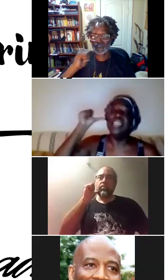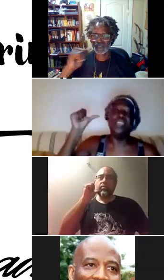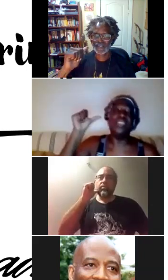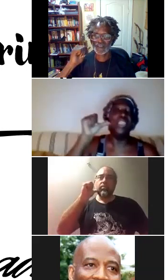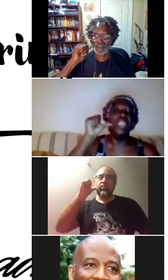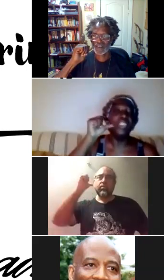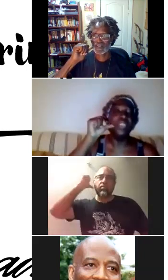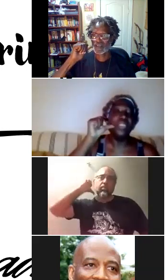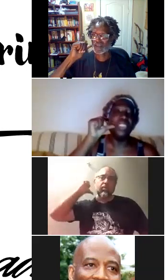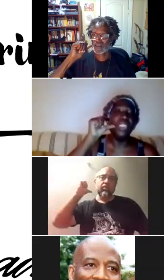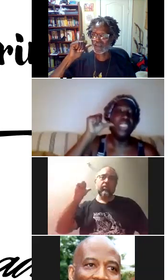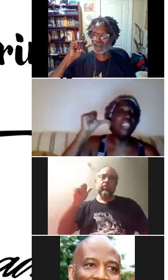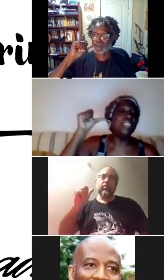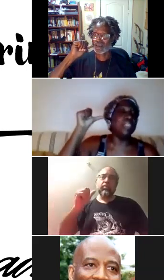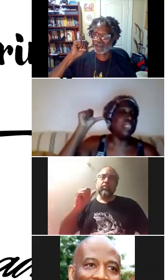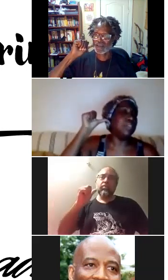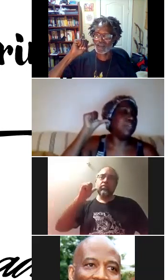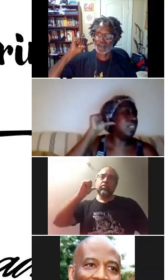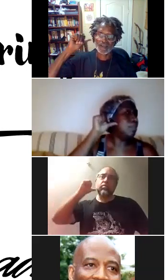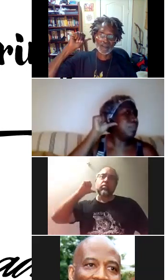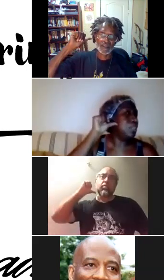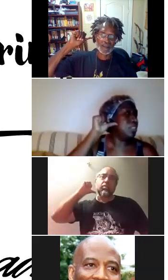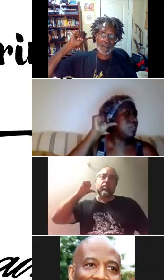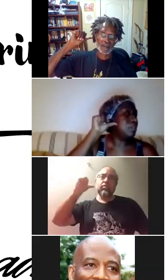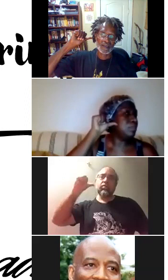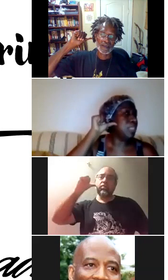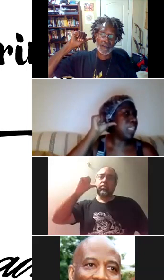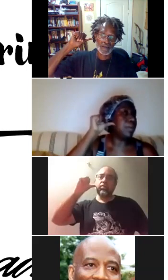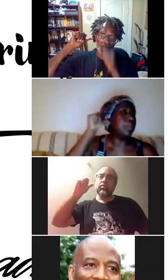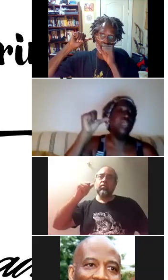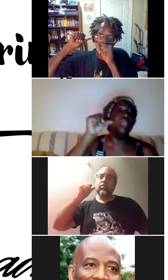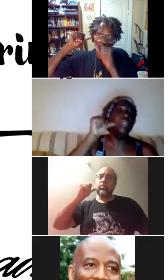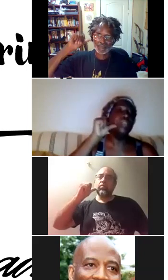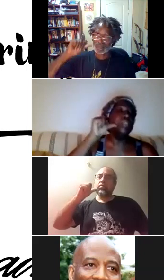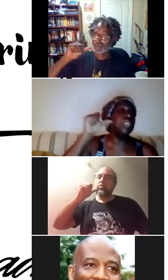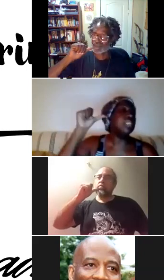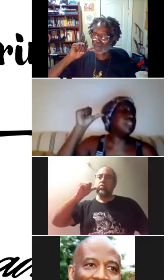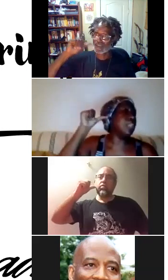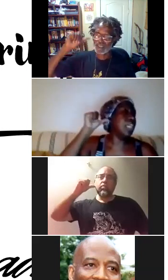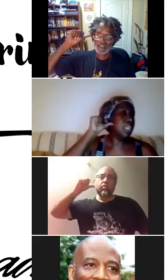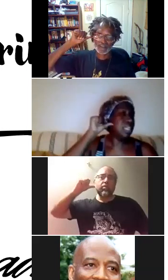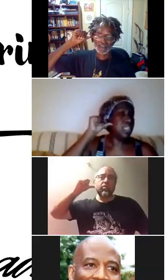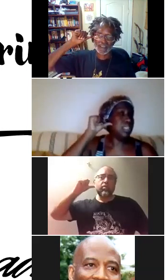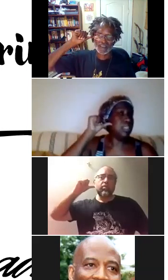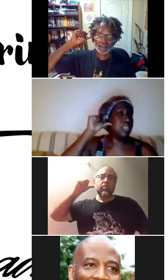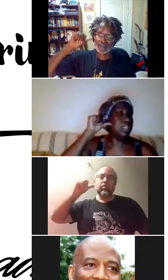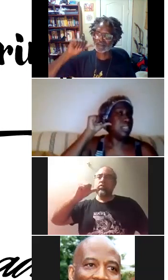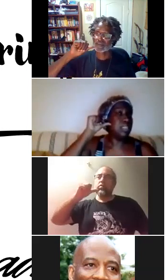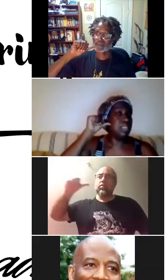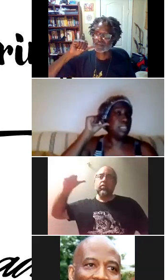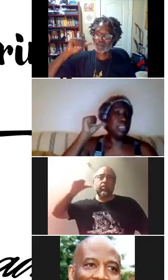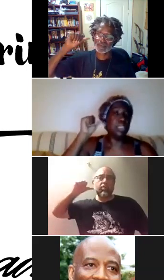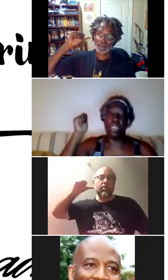Yesterday, you're starting at your chin and you're going up towards your ear. Yesterday, Today.